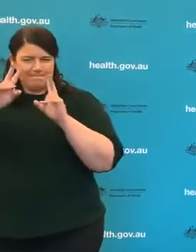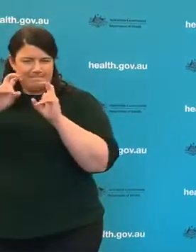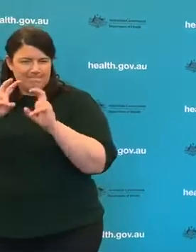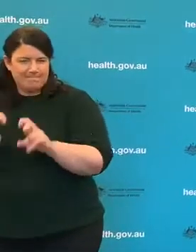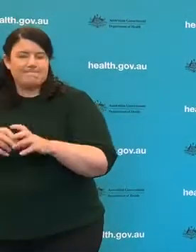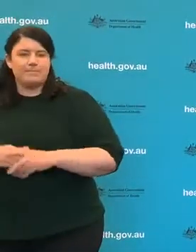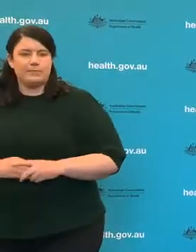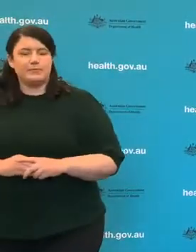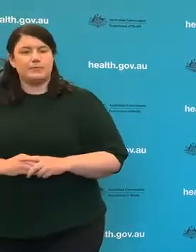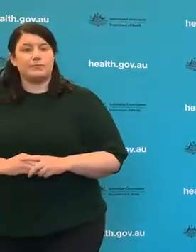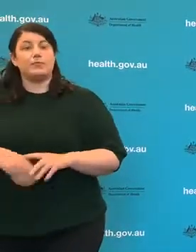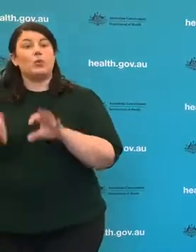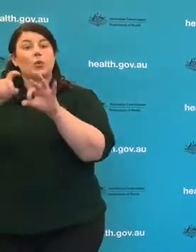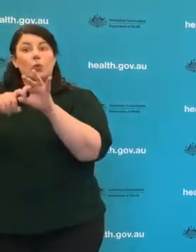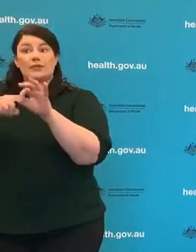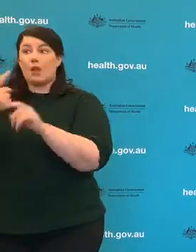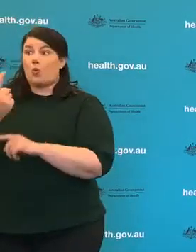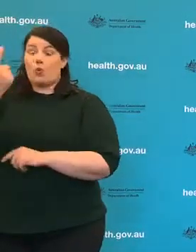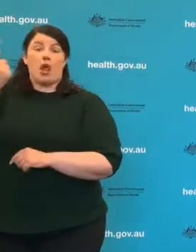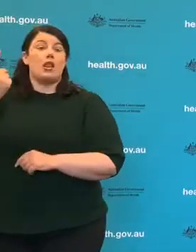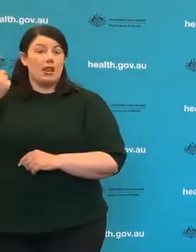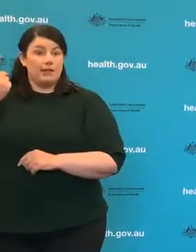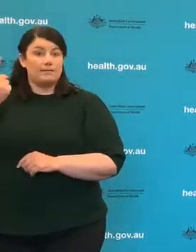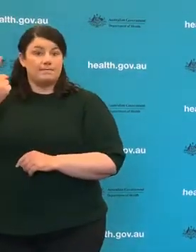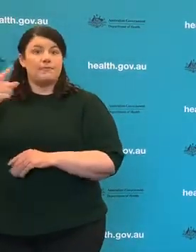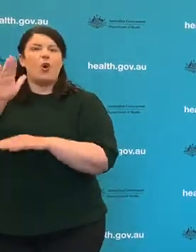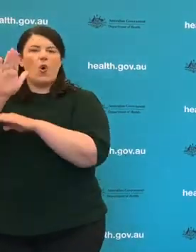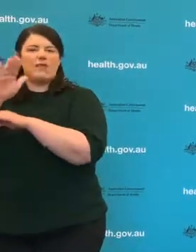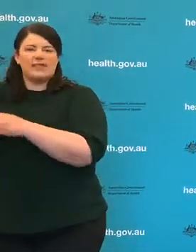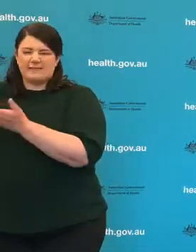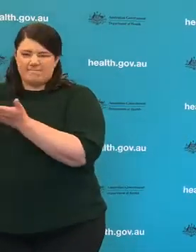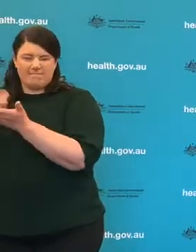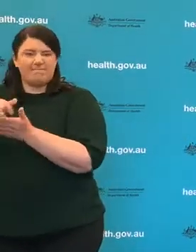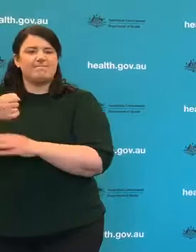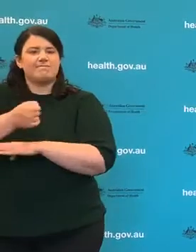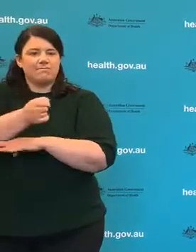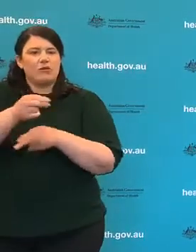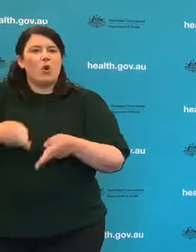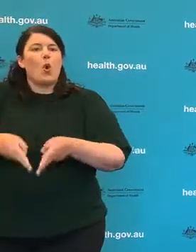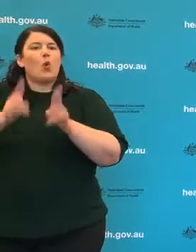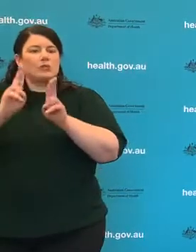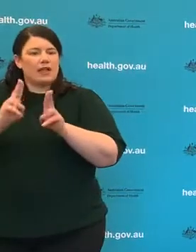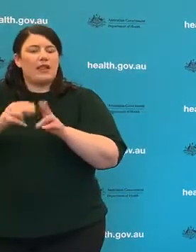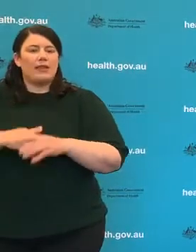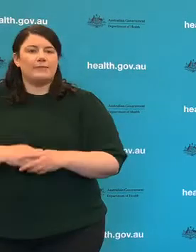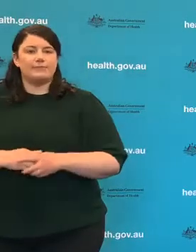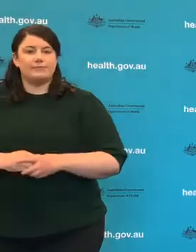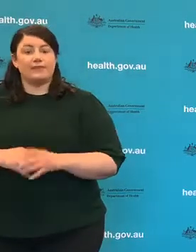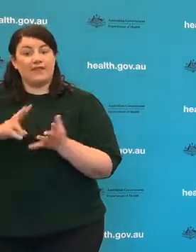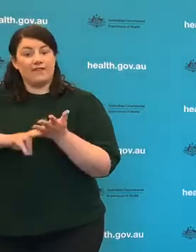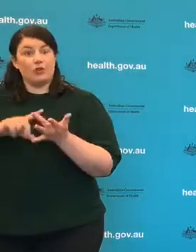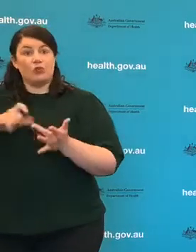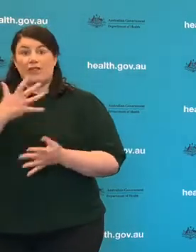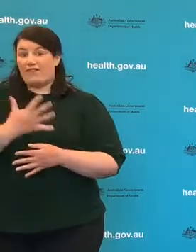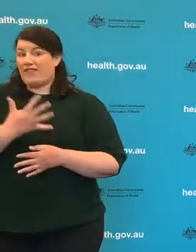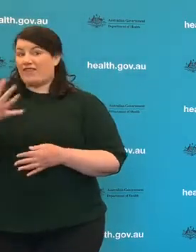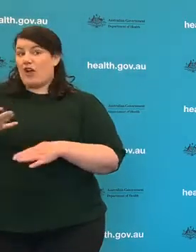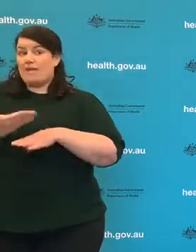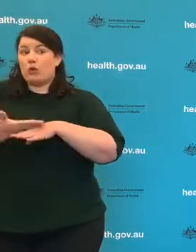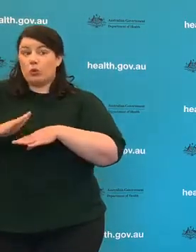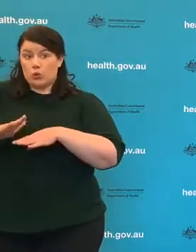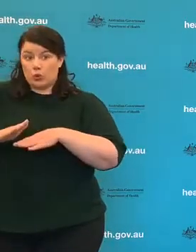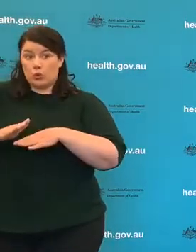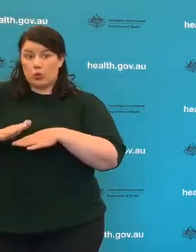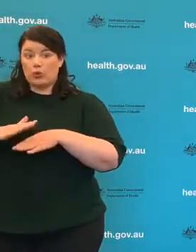In Queensland, 1 new case was recorded, which was overseas acquired. Victoria had 55 new cases. 31 of those were